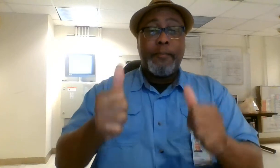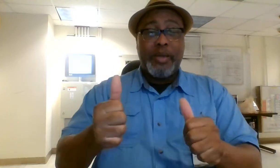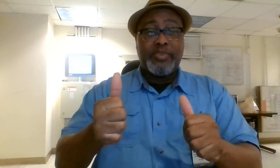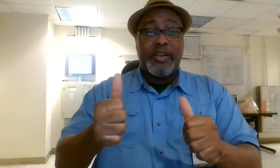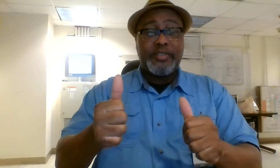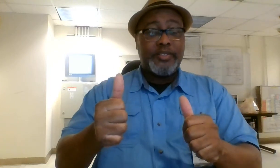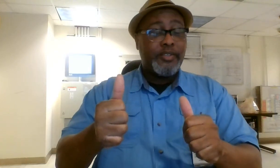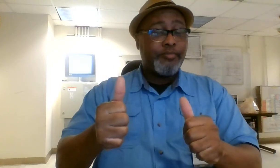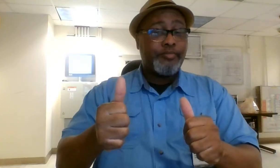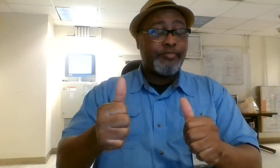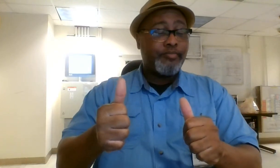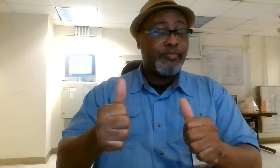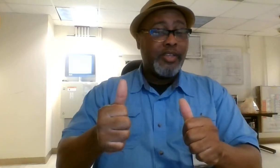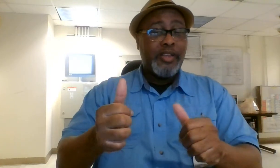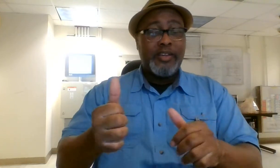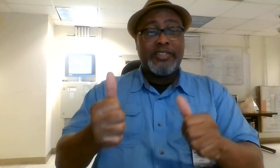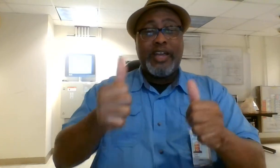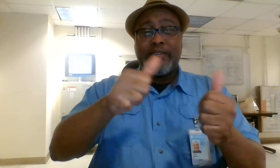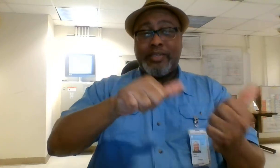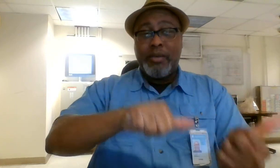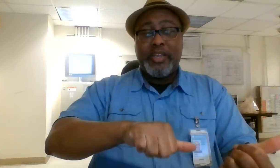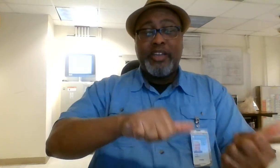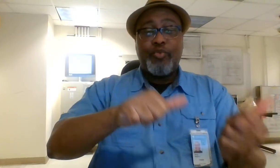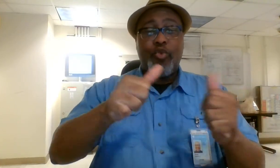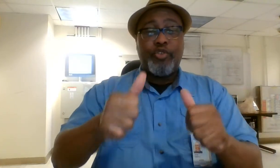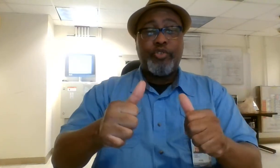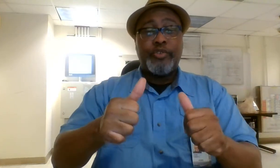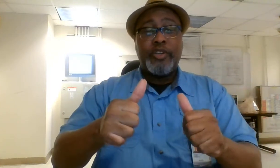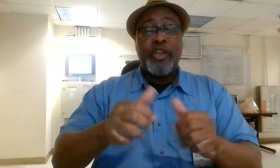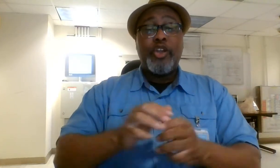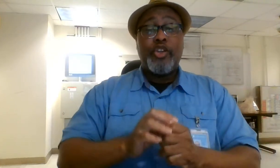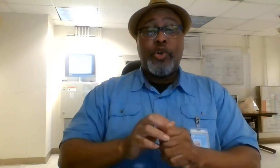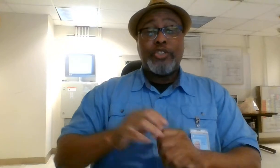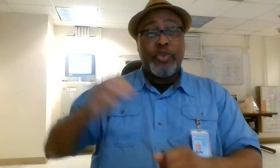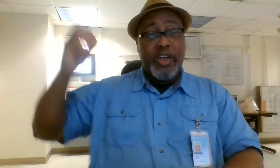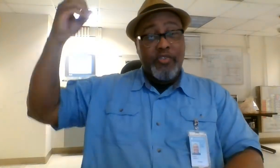Baptize. It's like dunking in water. You also have